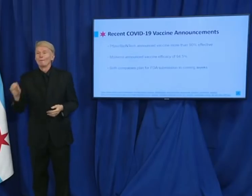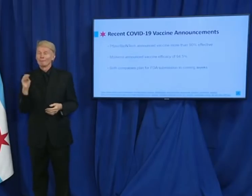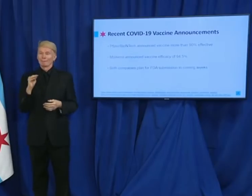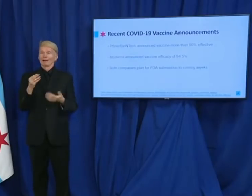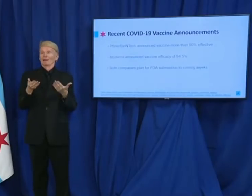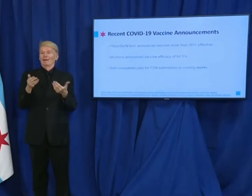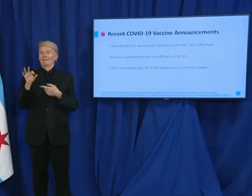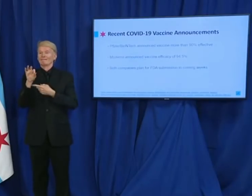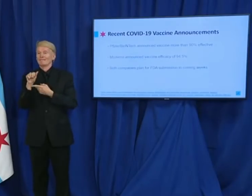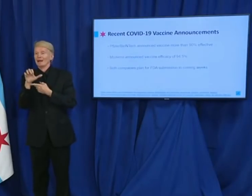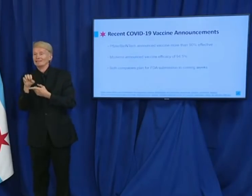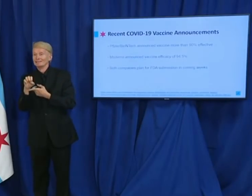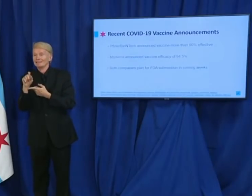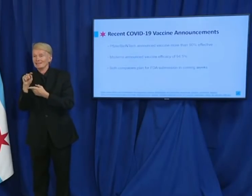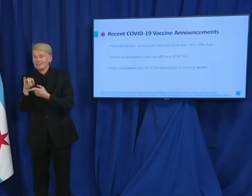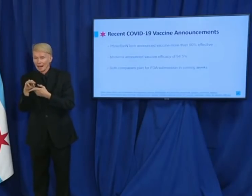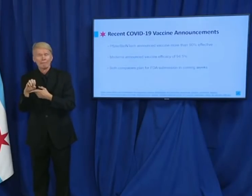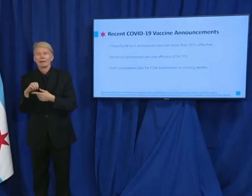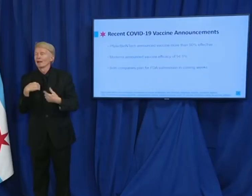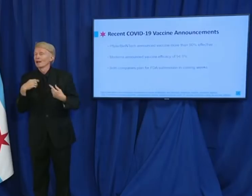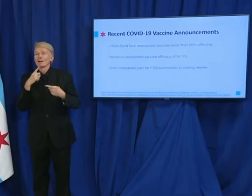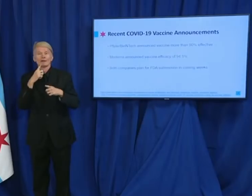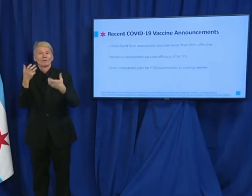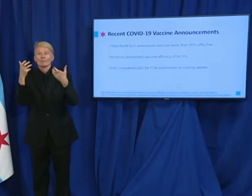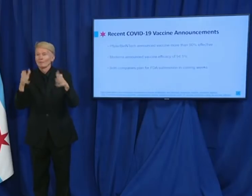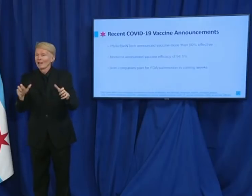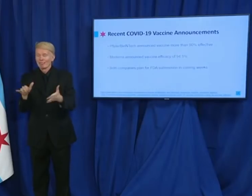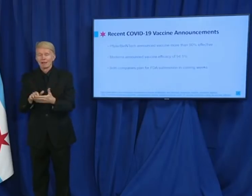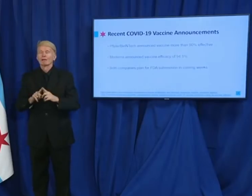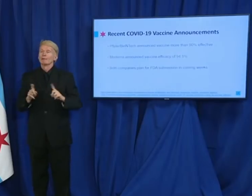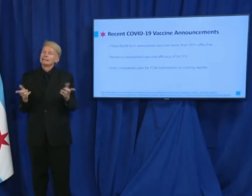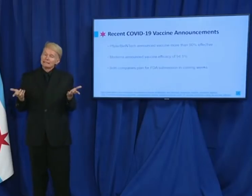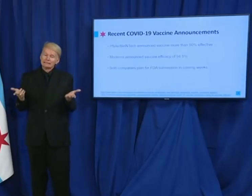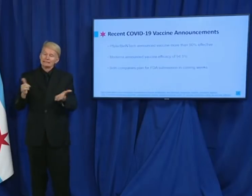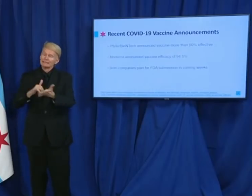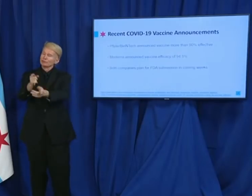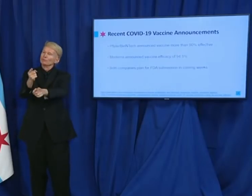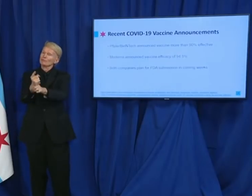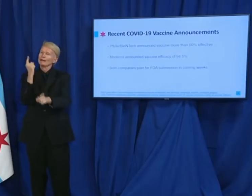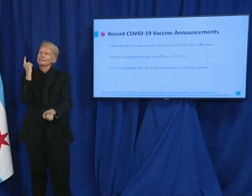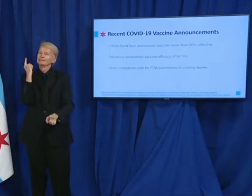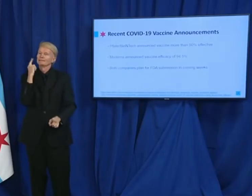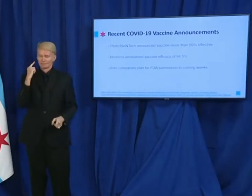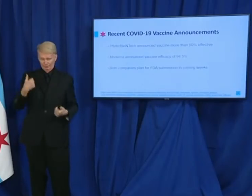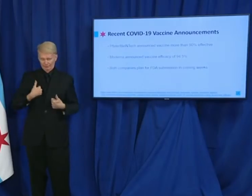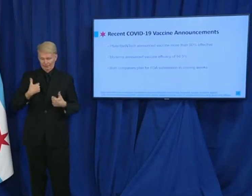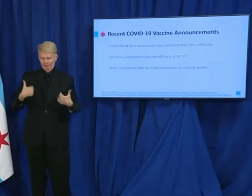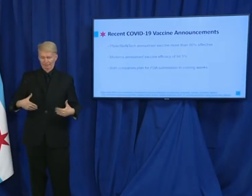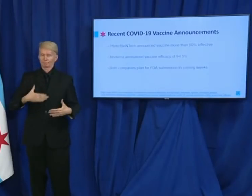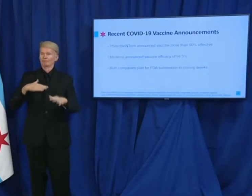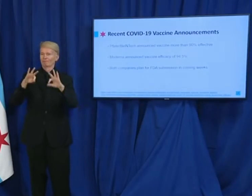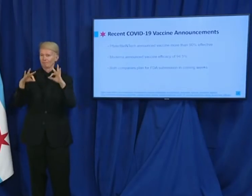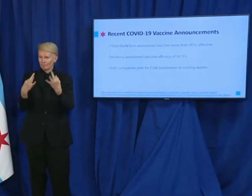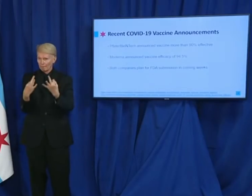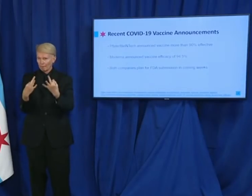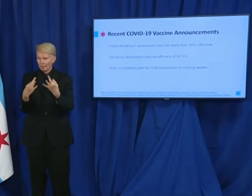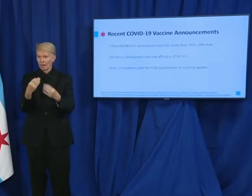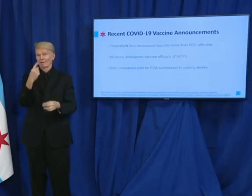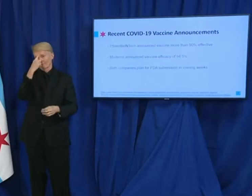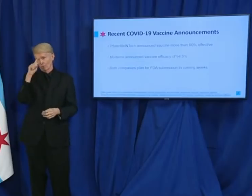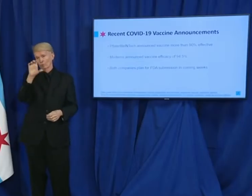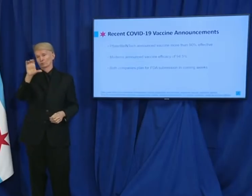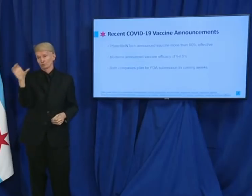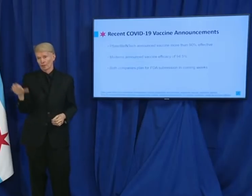not what I want to do, but it is the right thing to do for myself, for my family, and